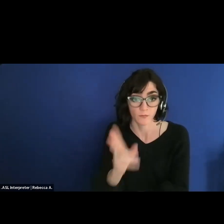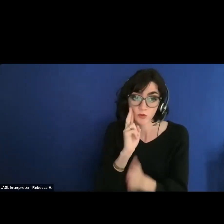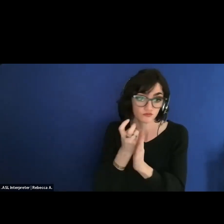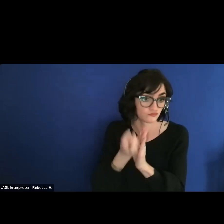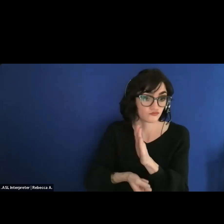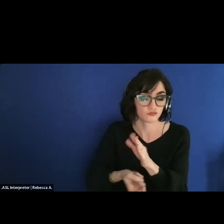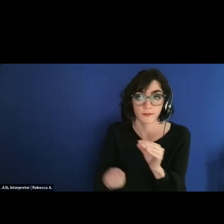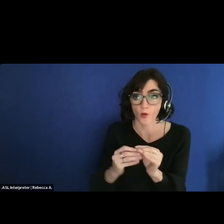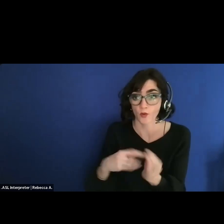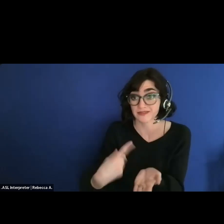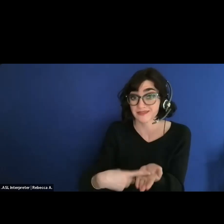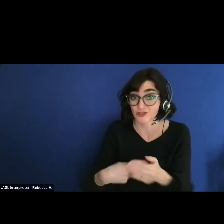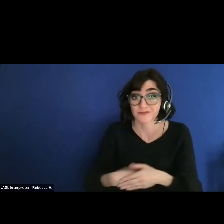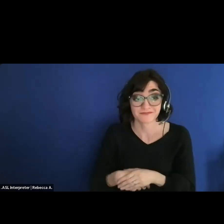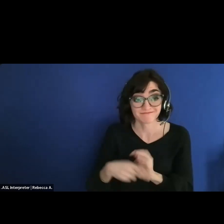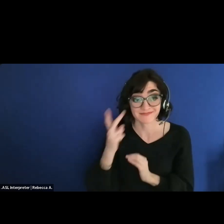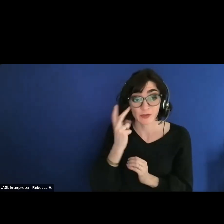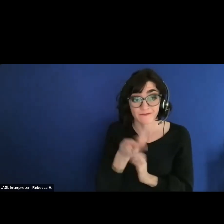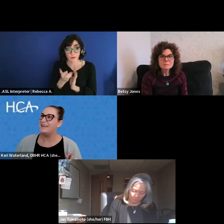our discussion. See you in a few minutes.